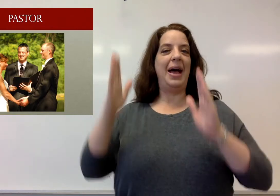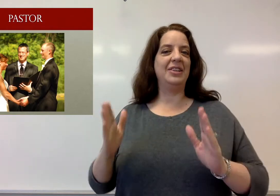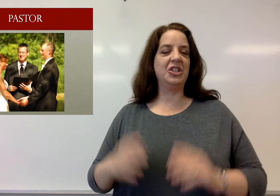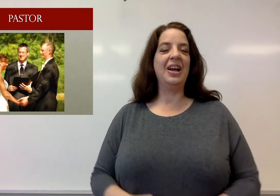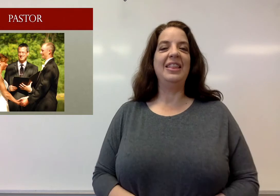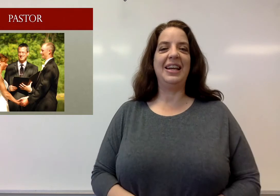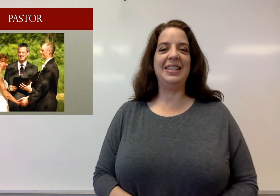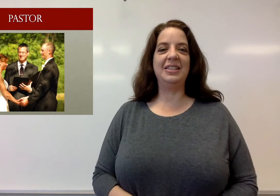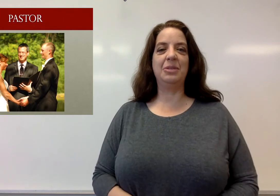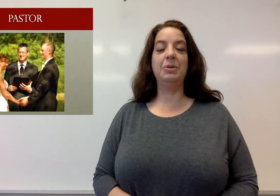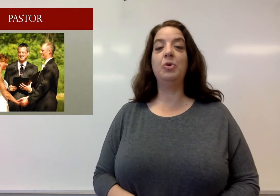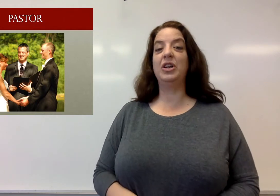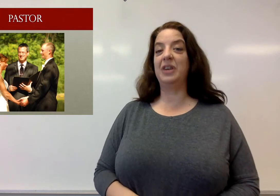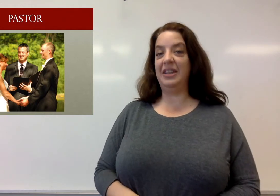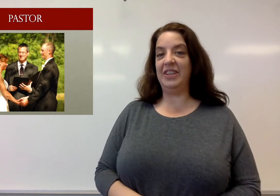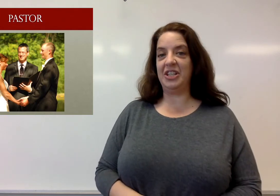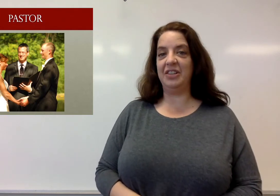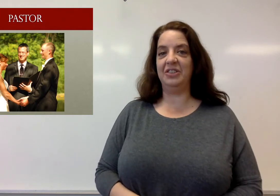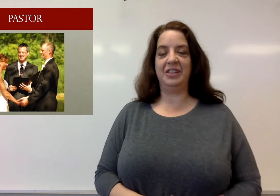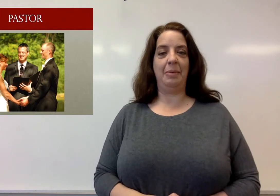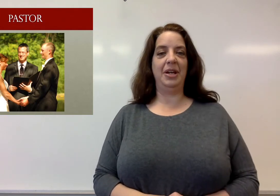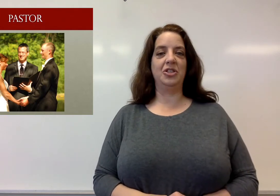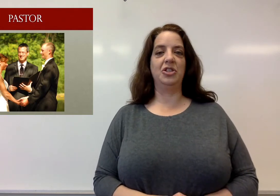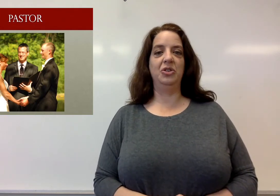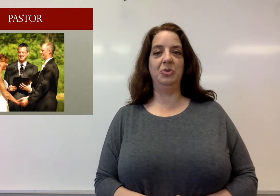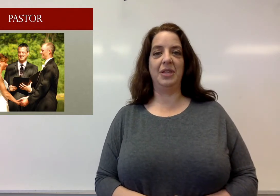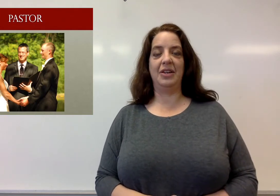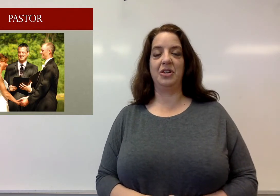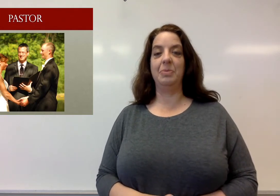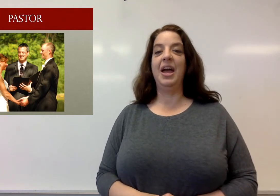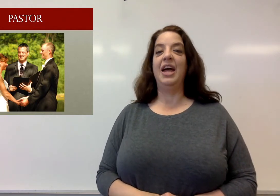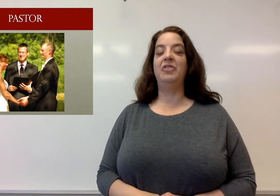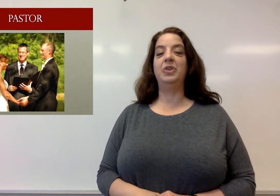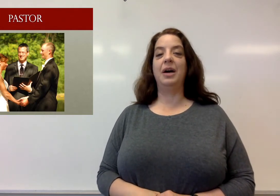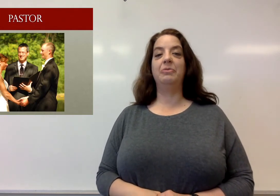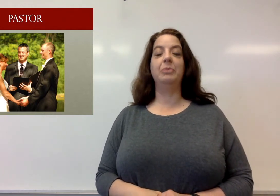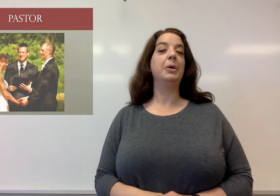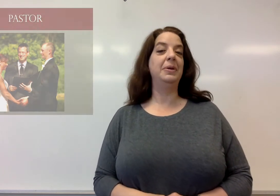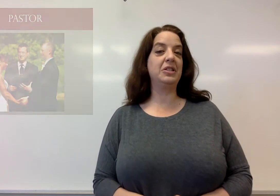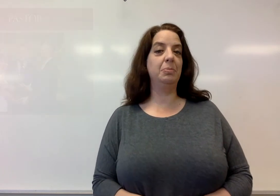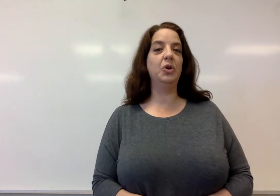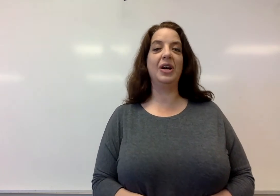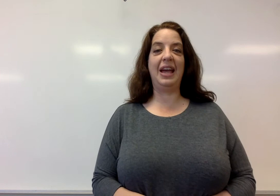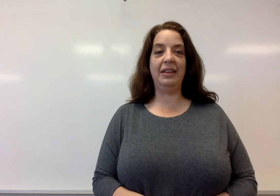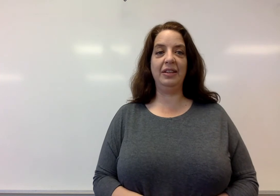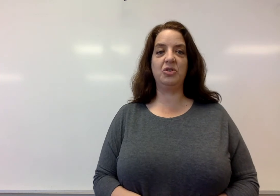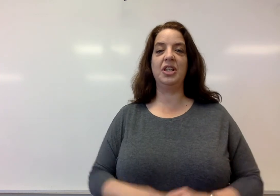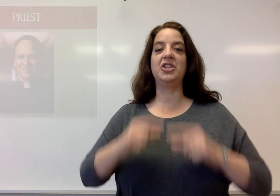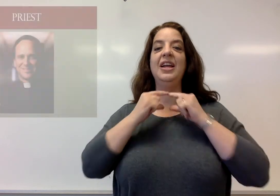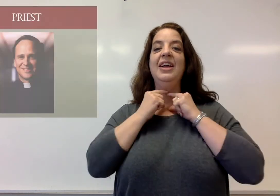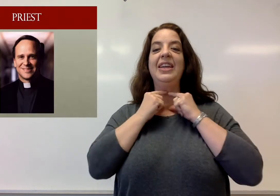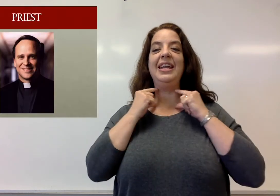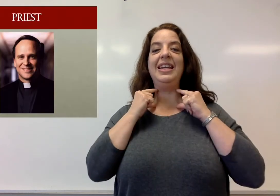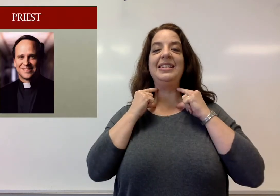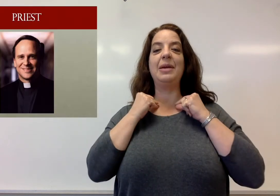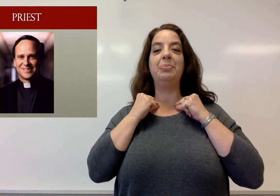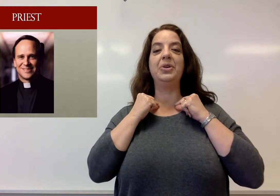Pastor, that tends to be more your evangelical denominations who use that term. If you come from an Episcopal or a Catholic tradition, then it is a